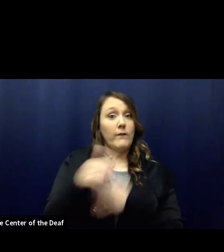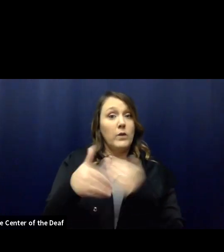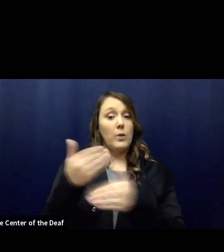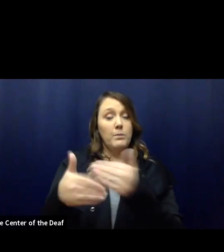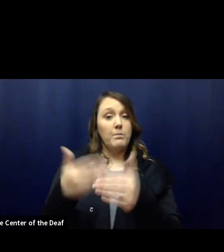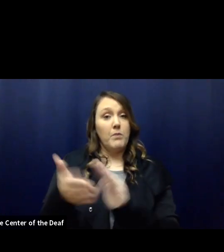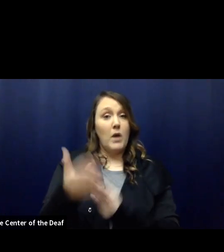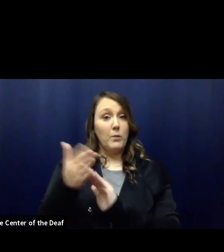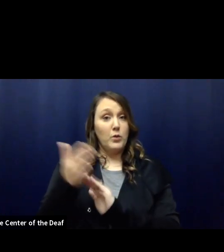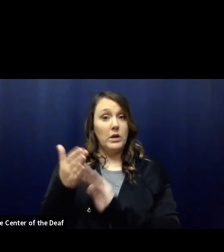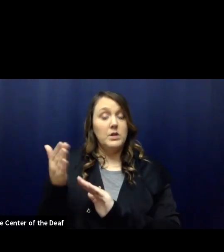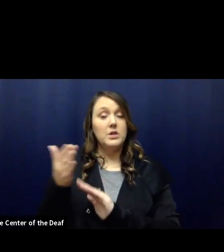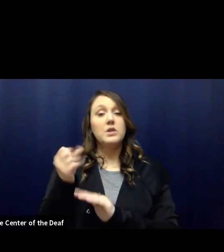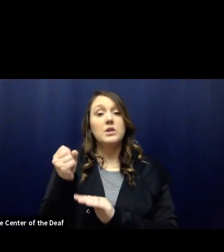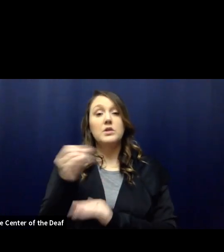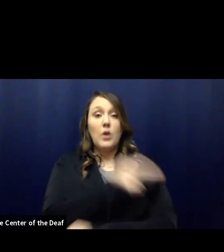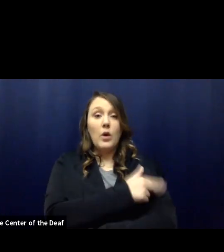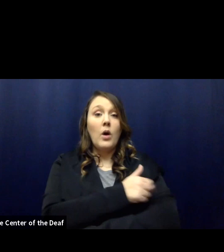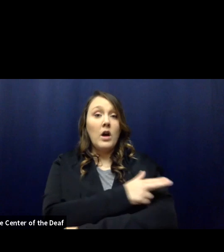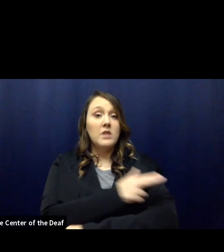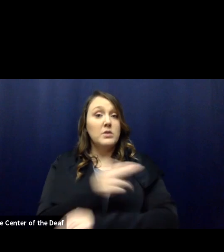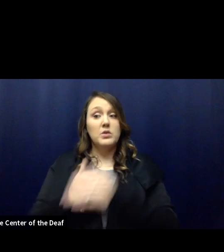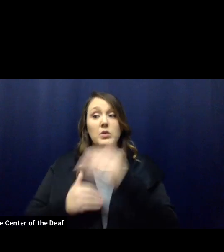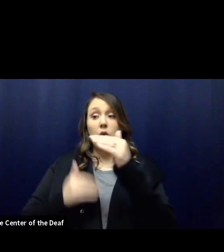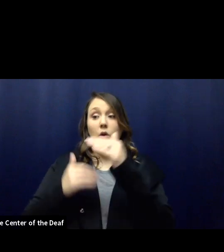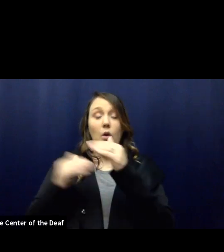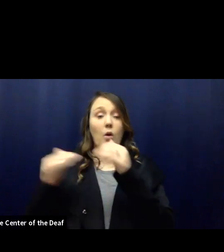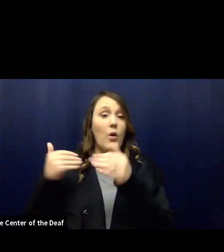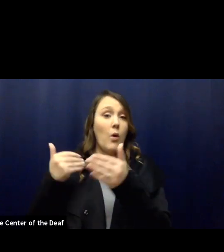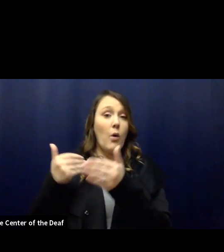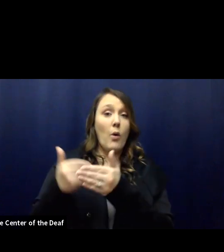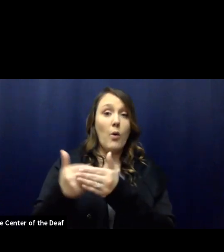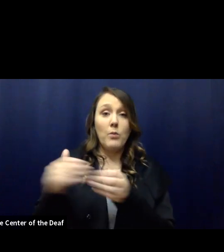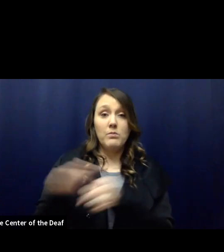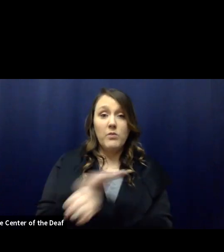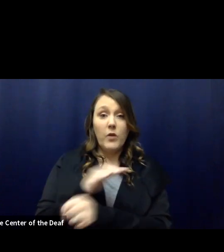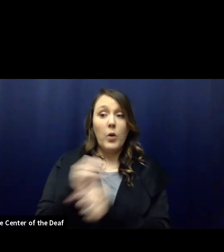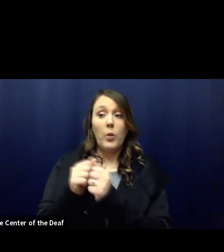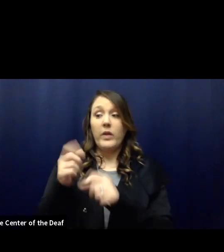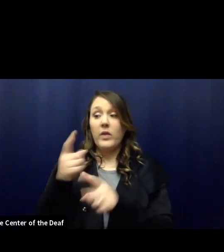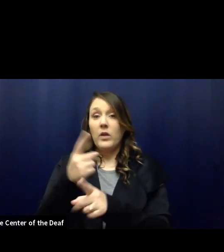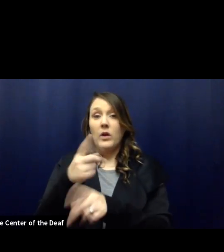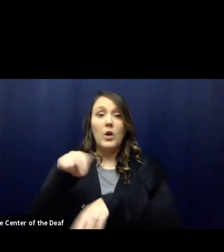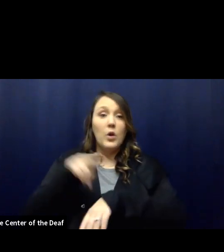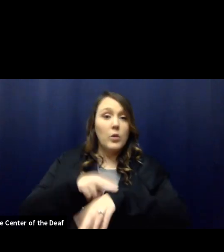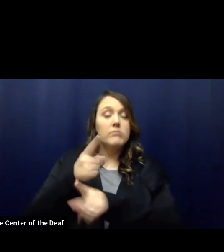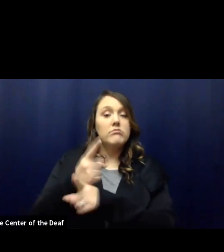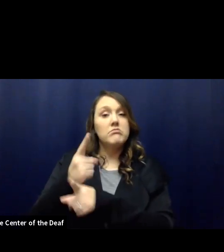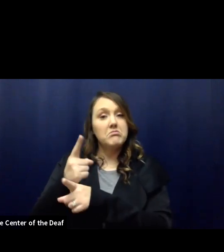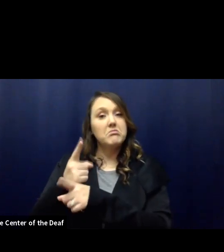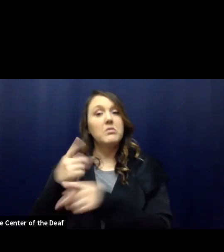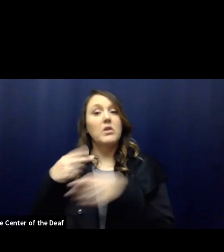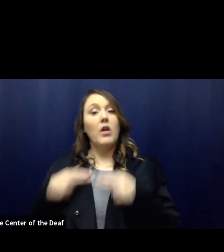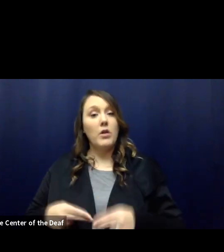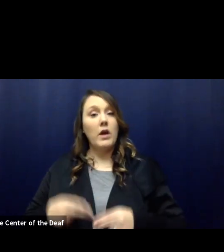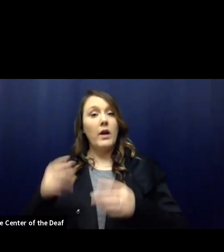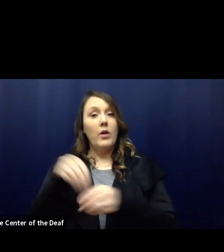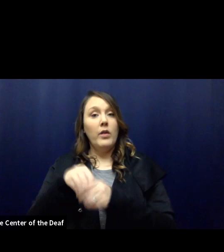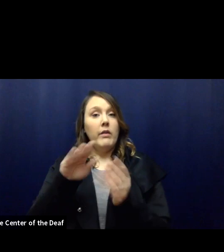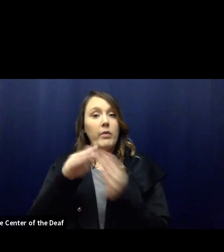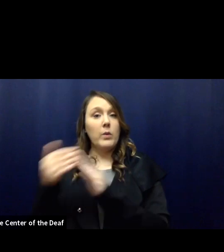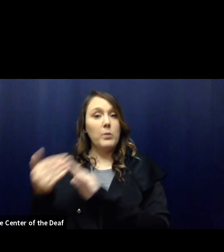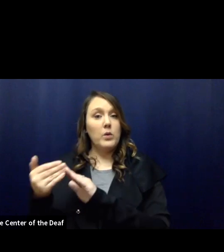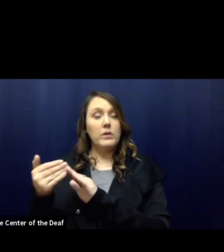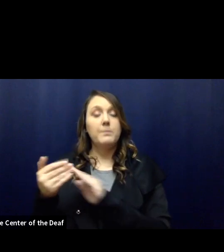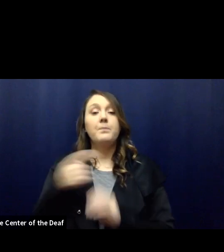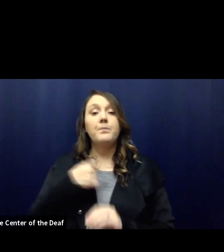near capacity with routine health and maintaining the routine health and wellness of our community. And